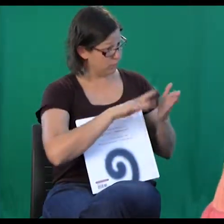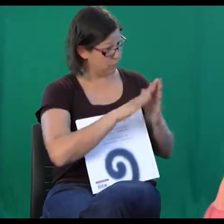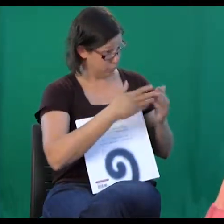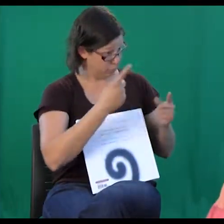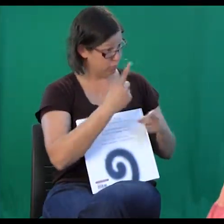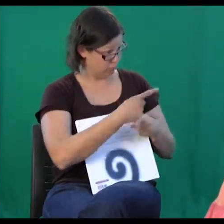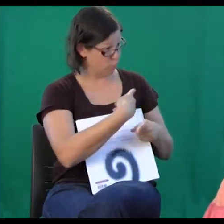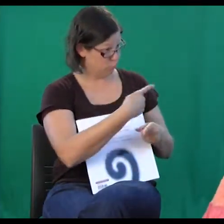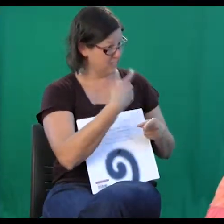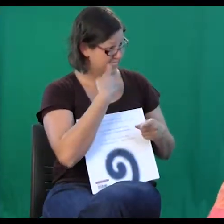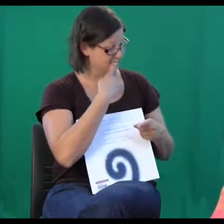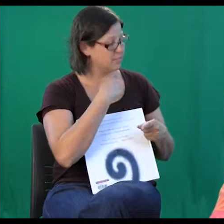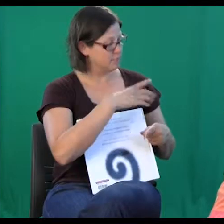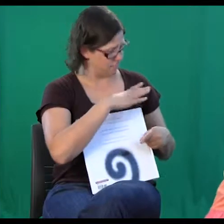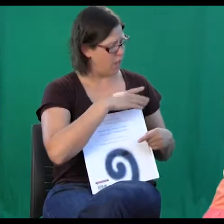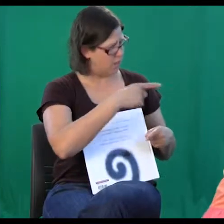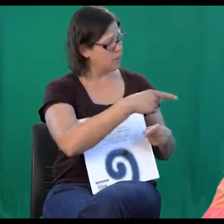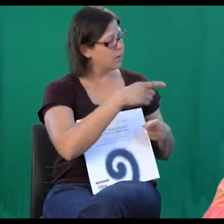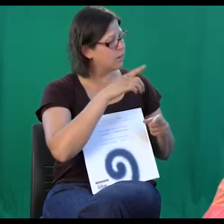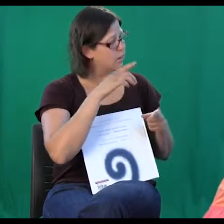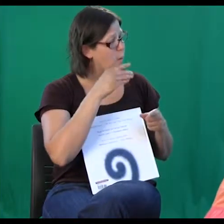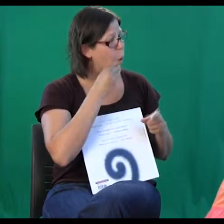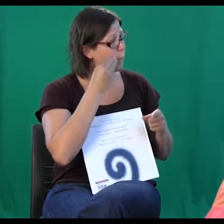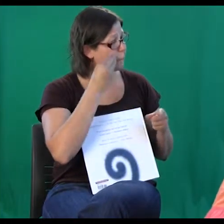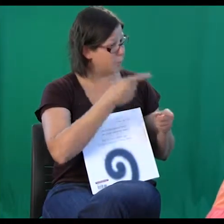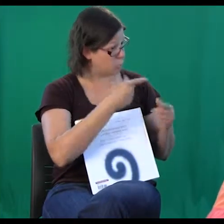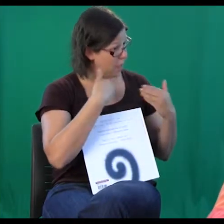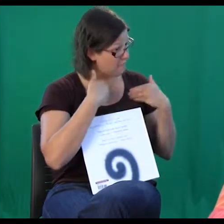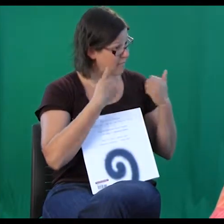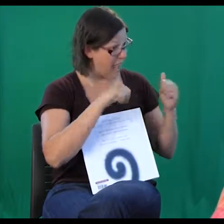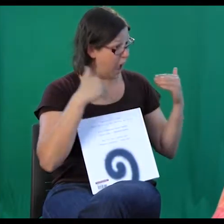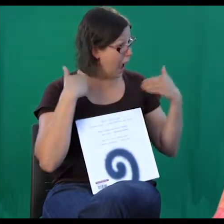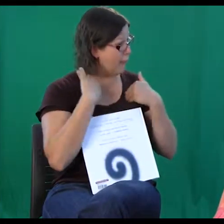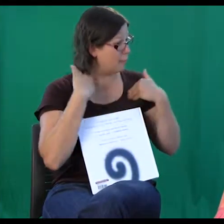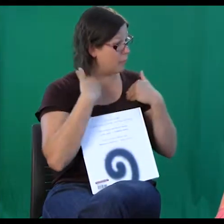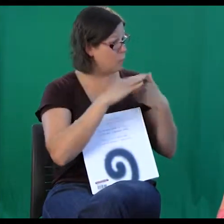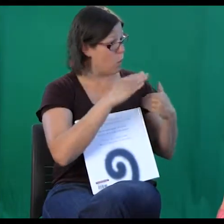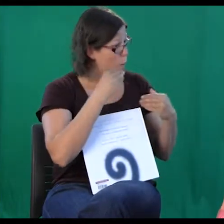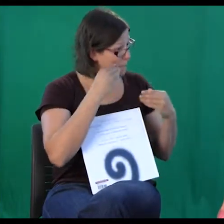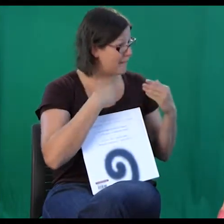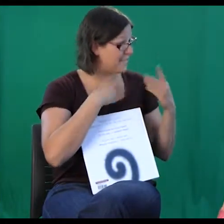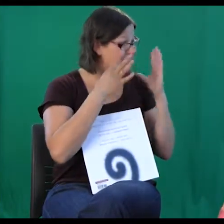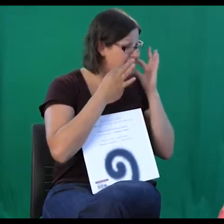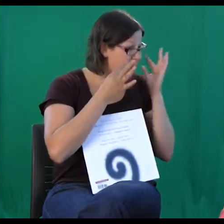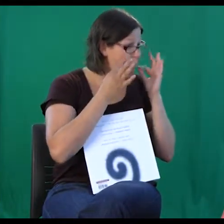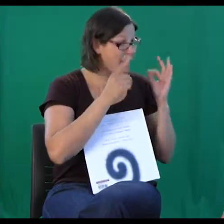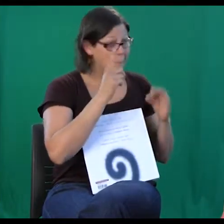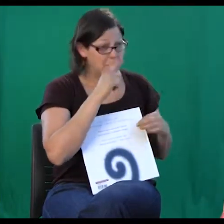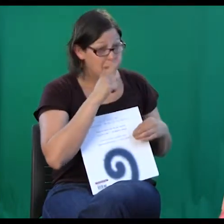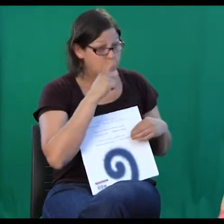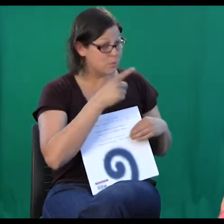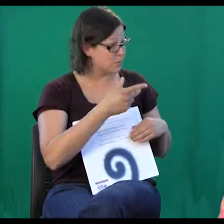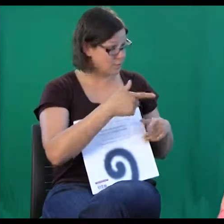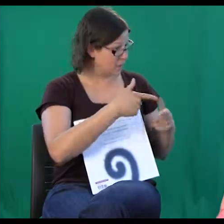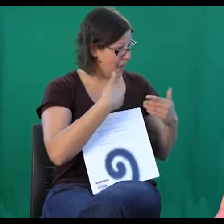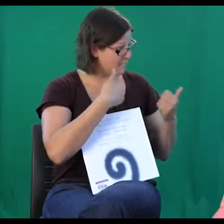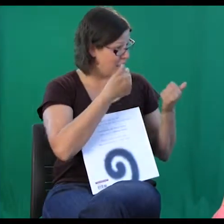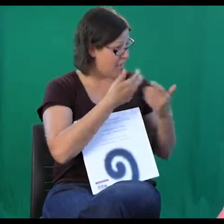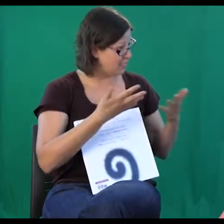Okay, you and I just read this book, right? Do you have any animals in your home, like a cat or a mouse? Do you have